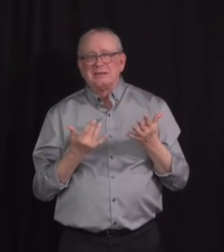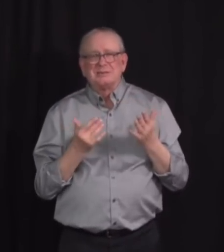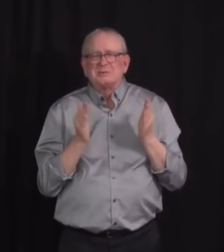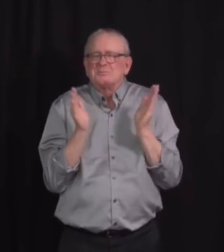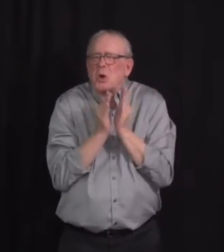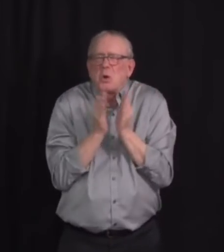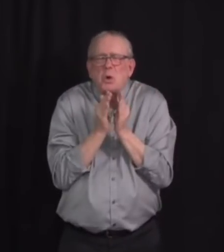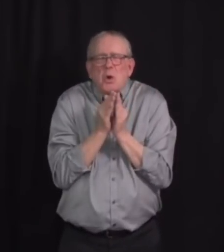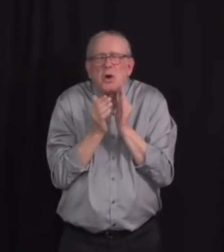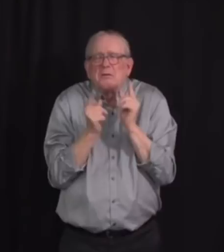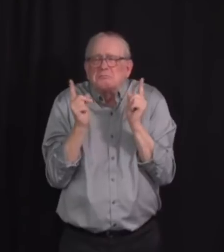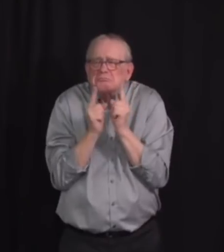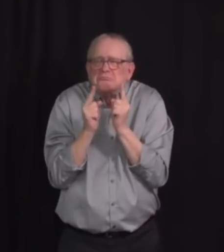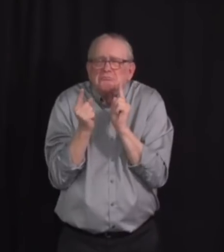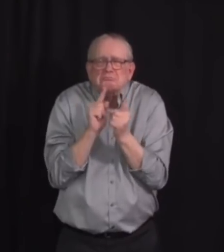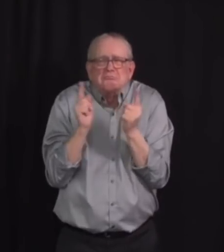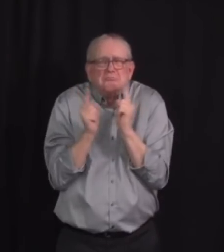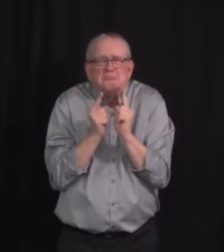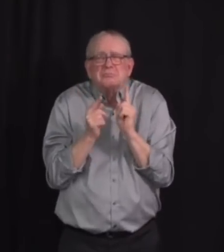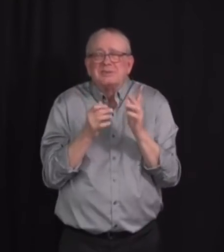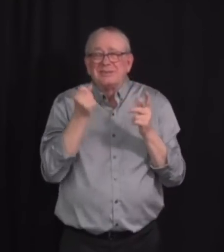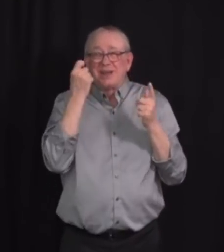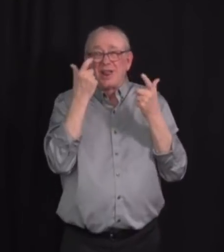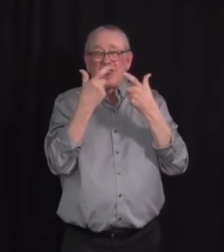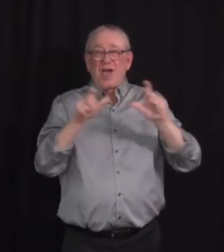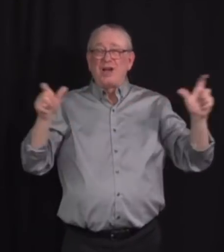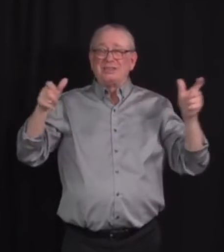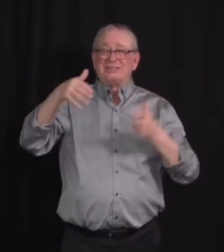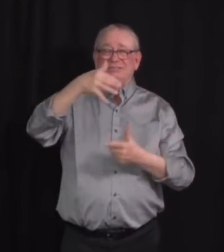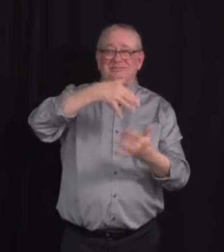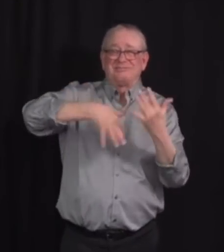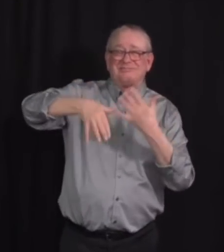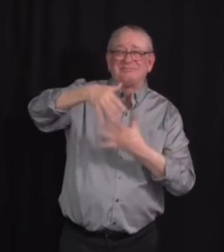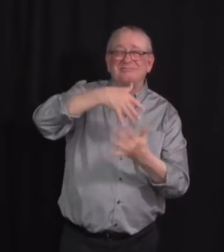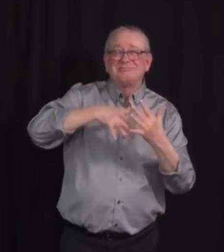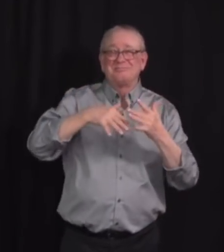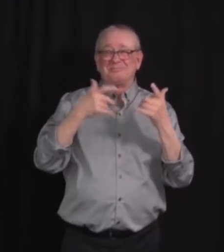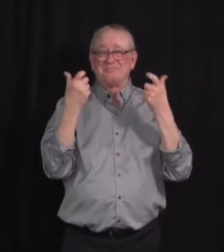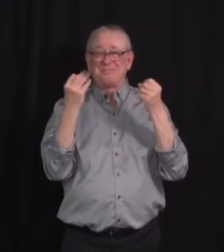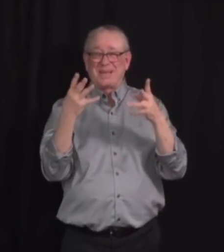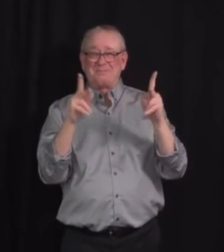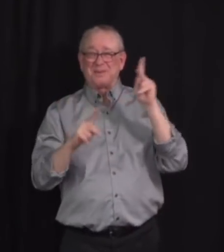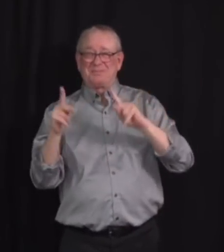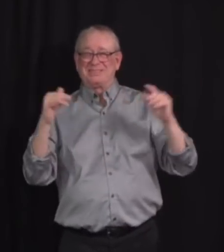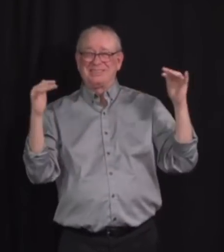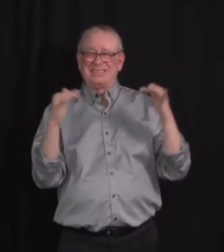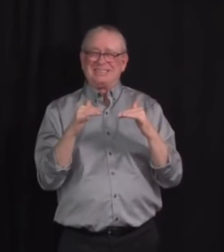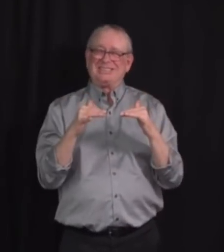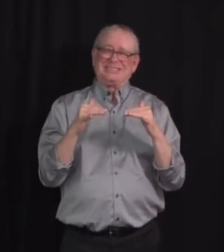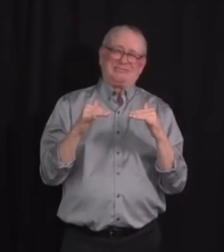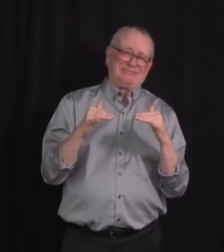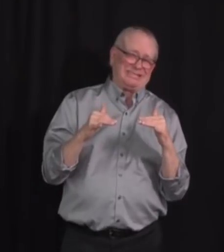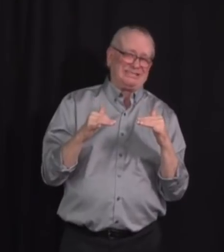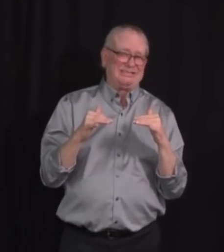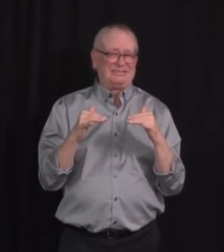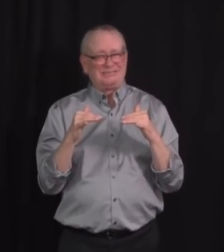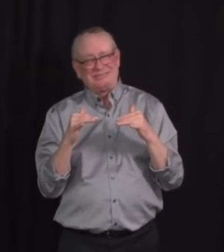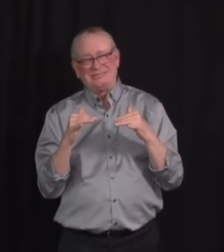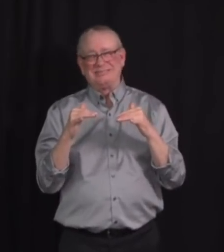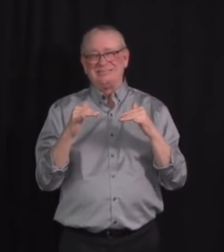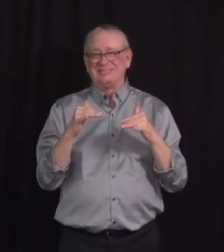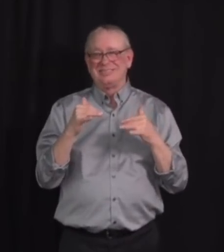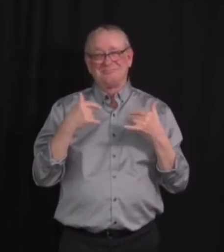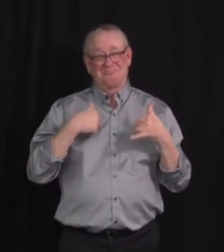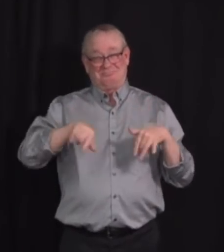large social gatherings, then that may be a pragmatic step to take. Again, no decisions have been made, but it's really important, again, that we